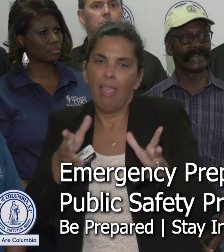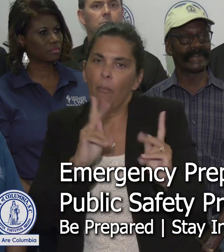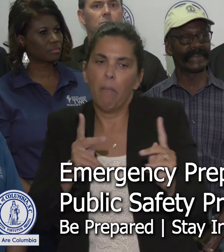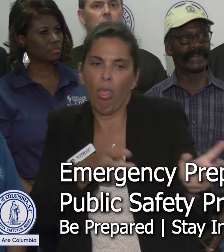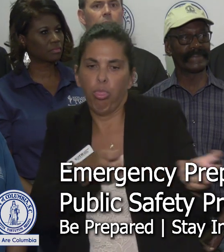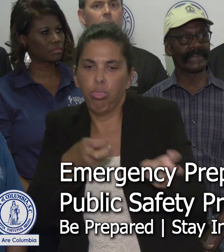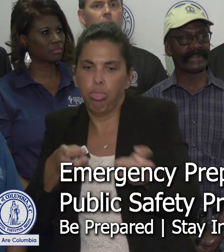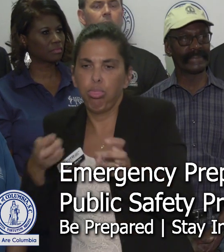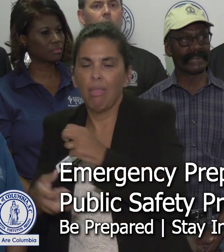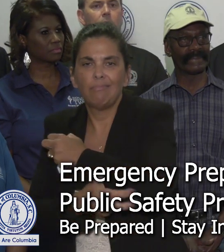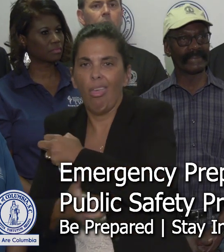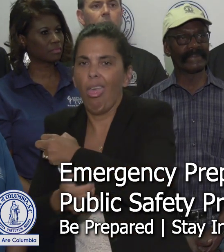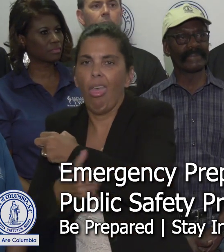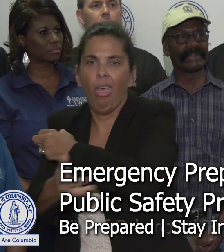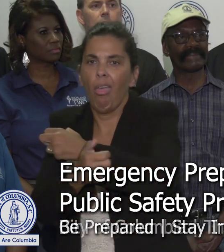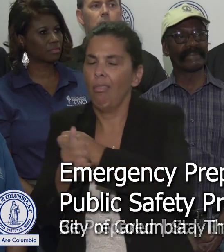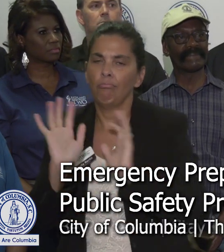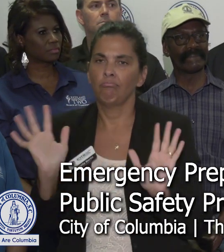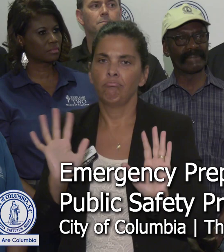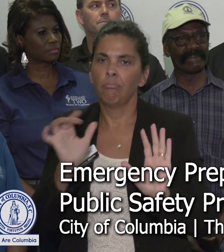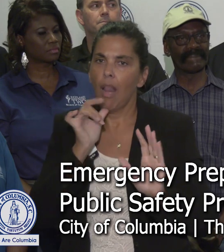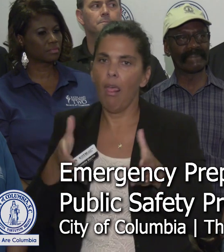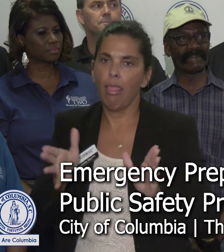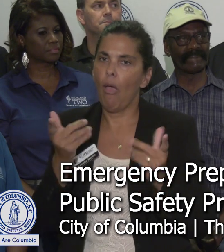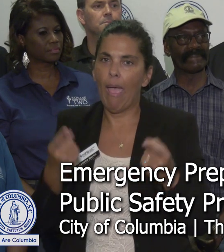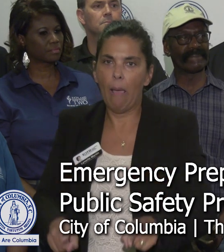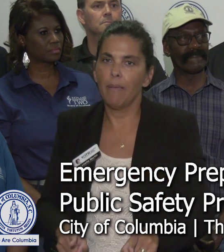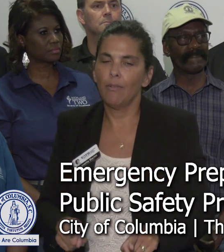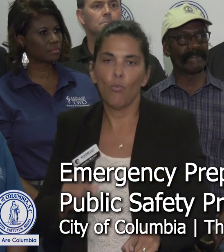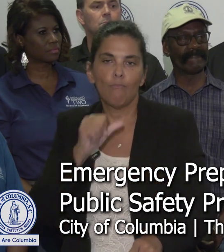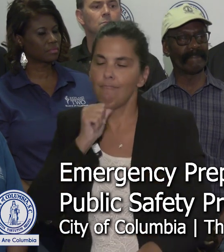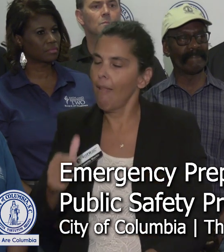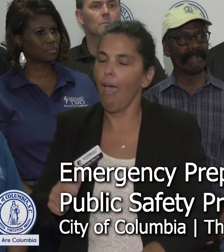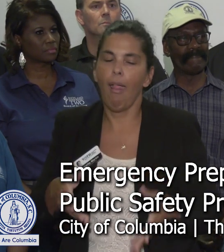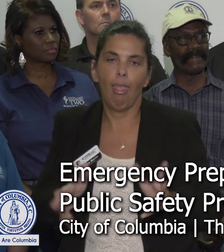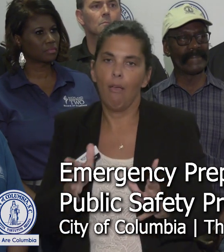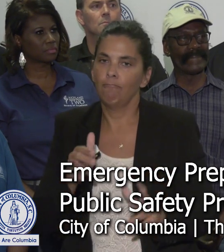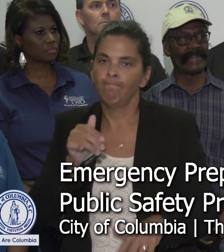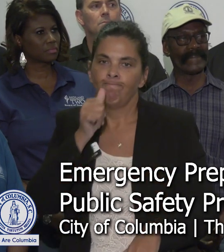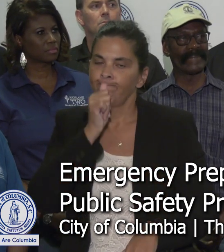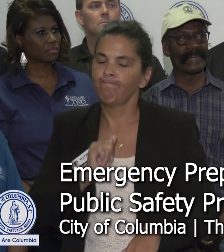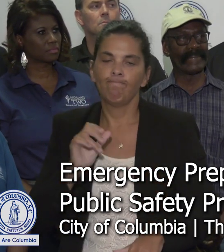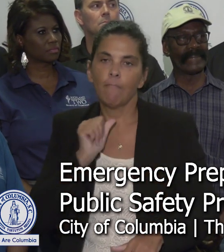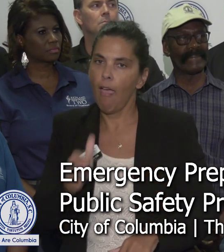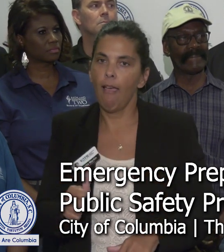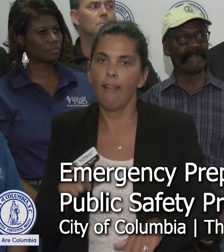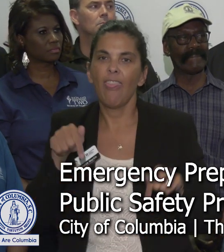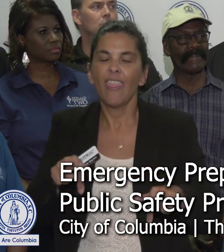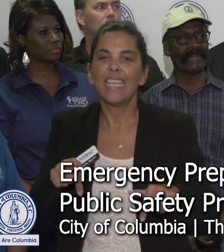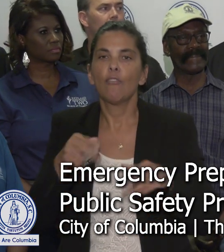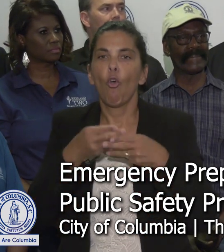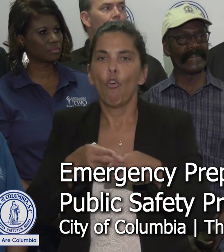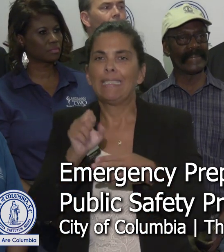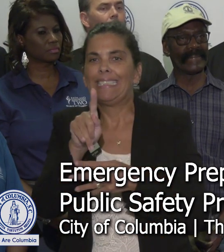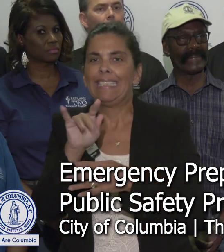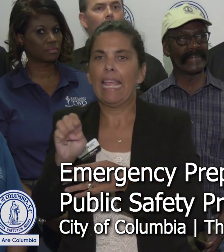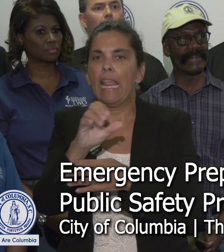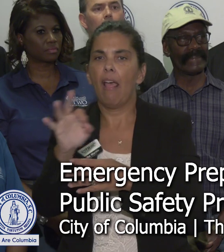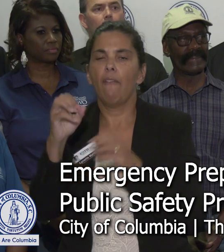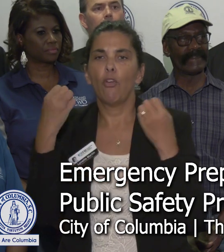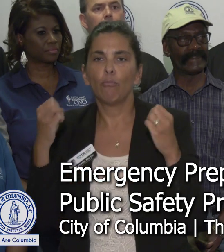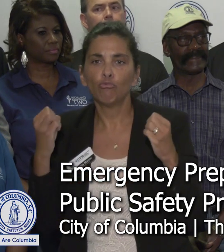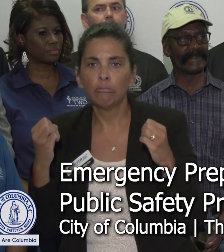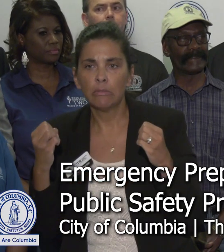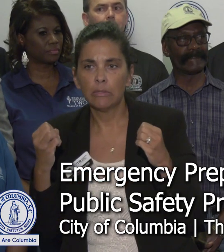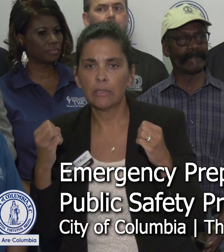advantage of this disaster. So there's zero tolerance for that. This is a state of emergency. It's also the county's declared